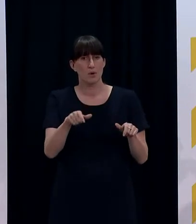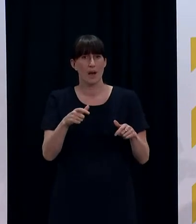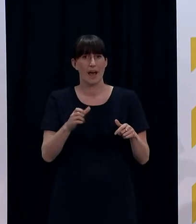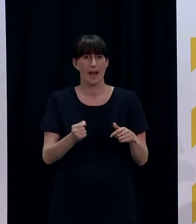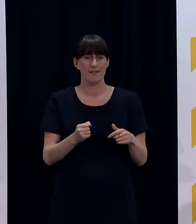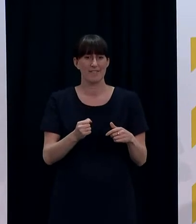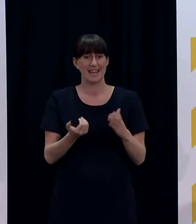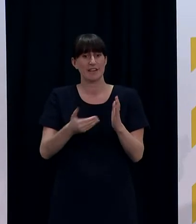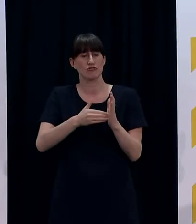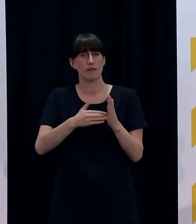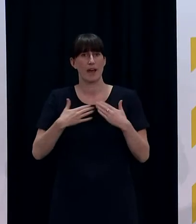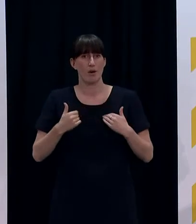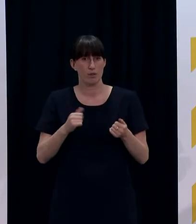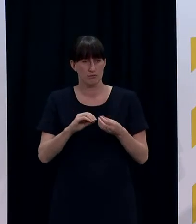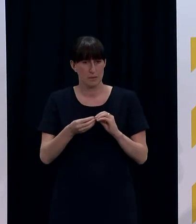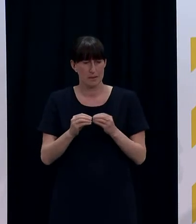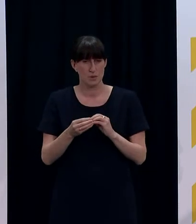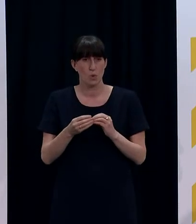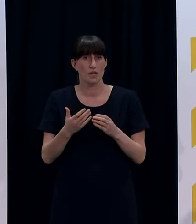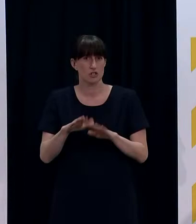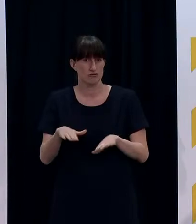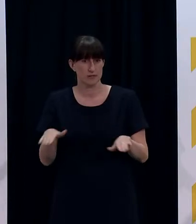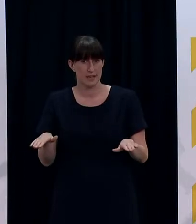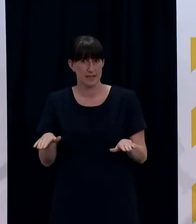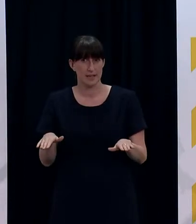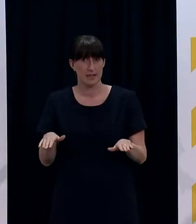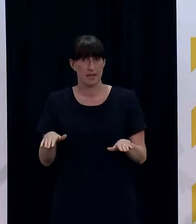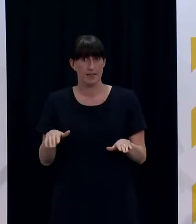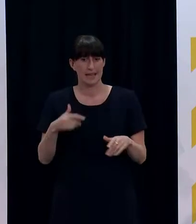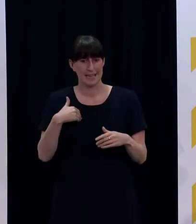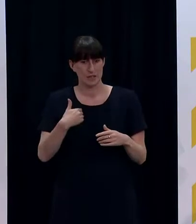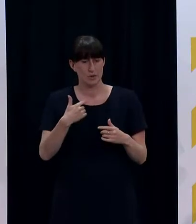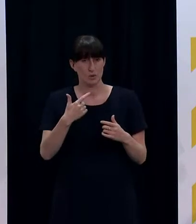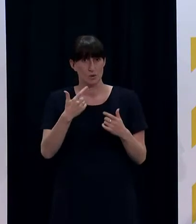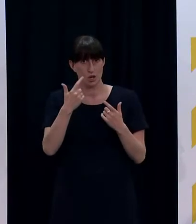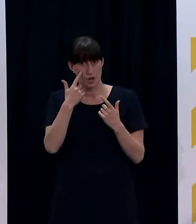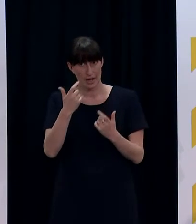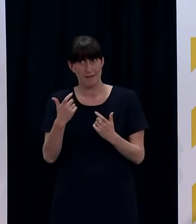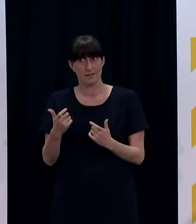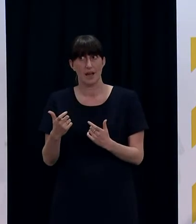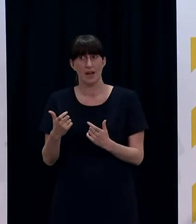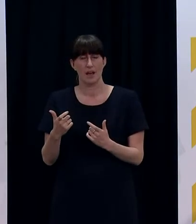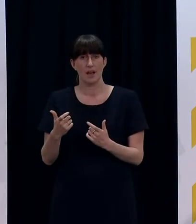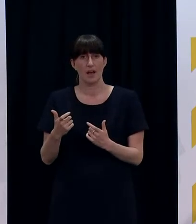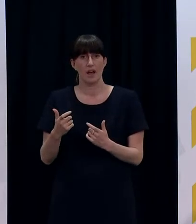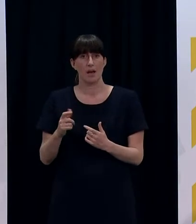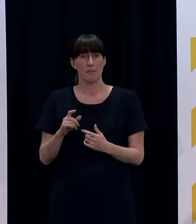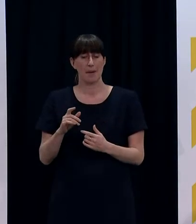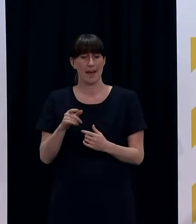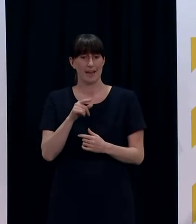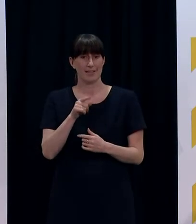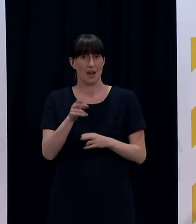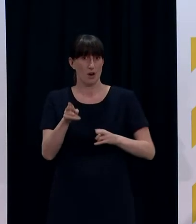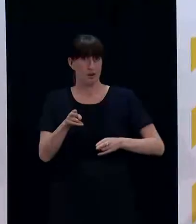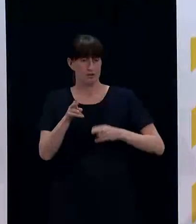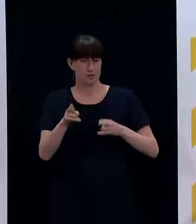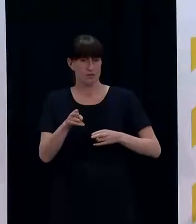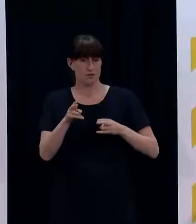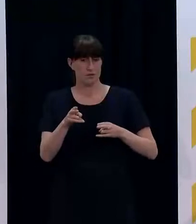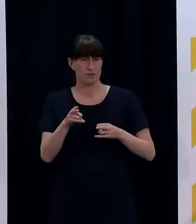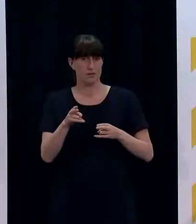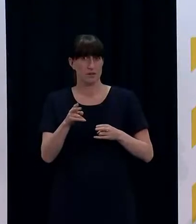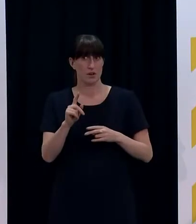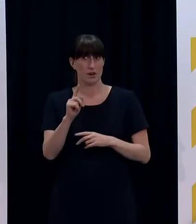that, can you categorically say there are enough staff long term to cope with these patients? And how sustainable is it to seek support from outside of Auckland